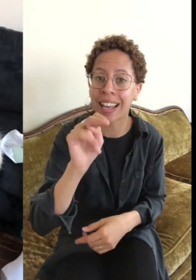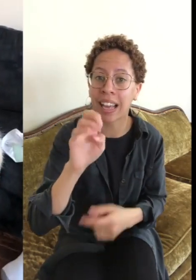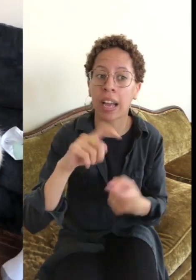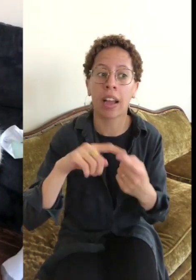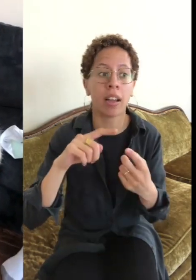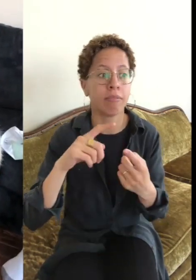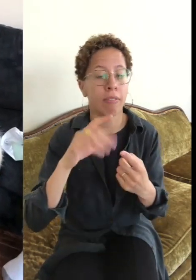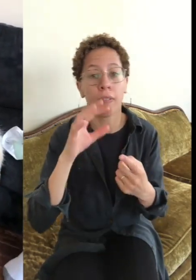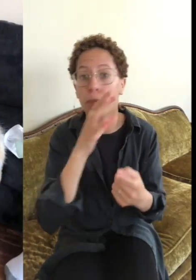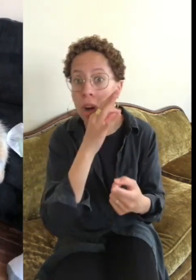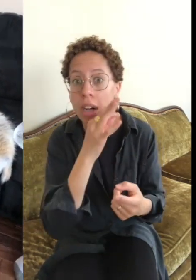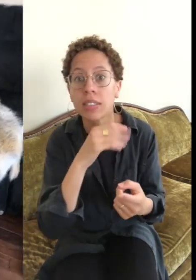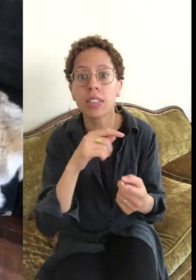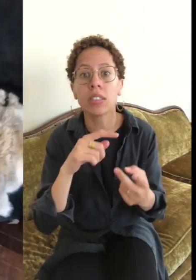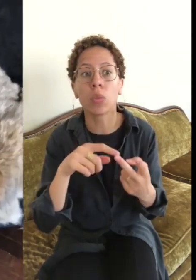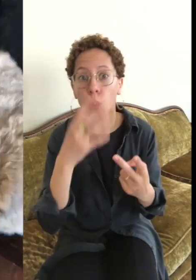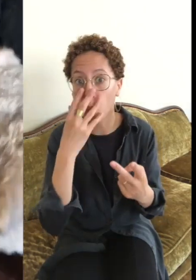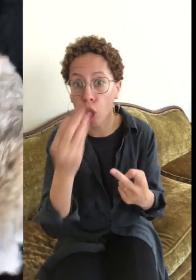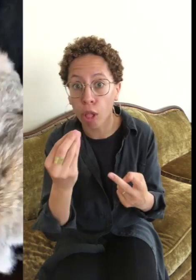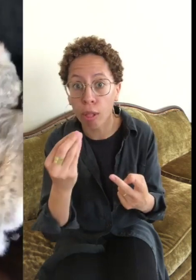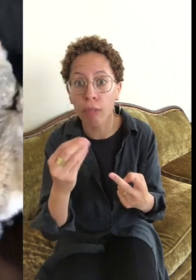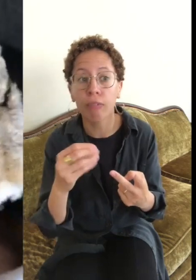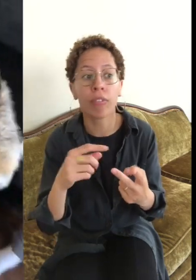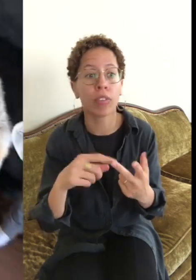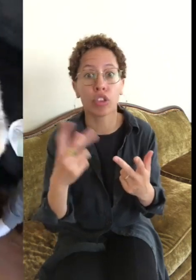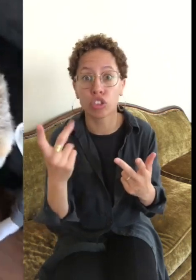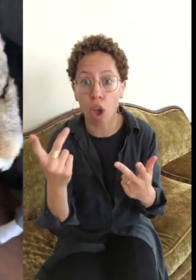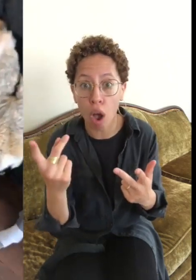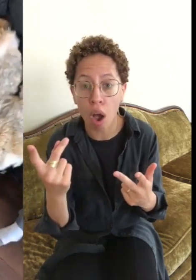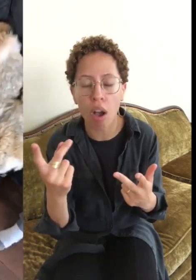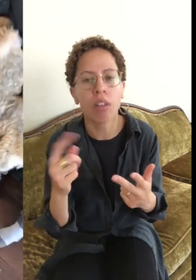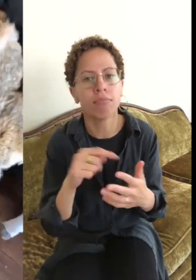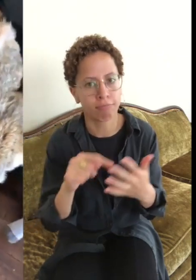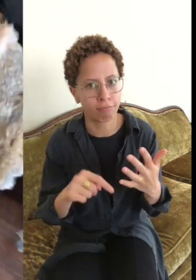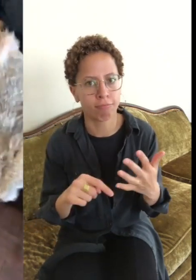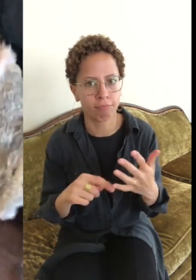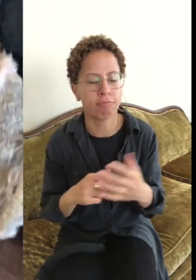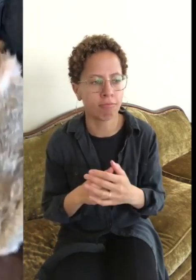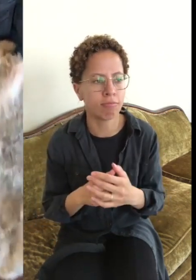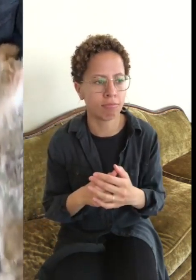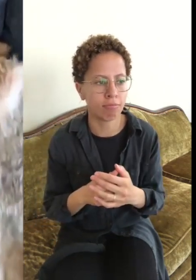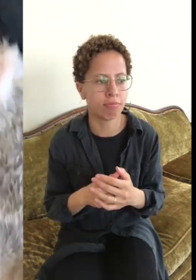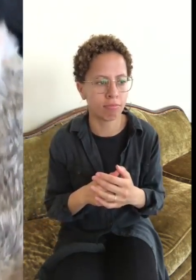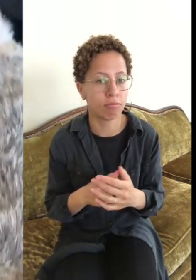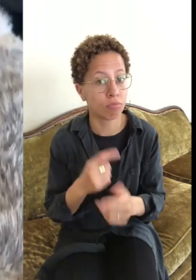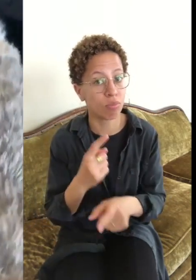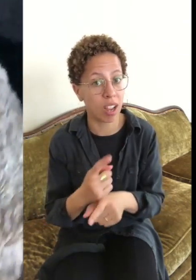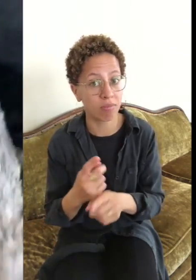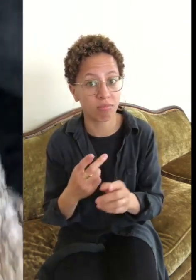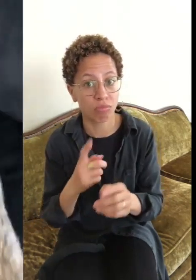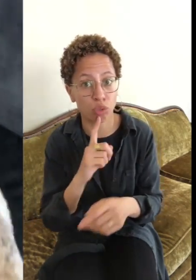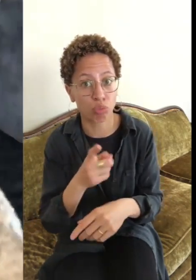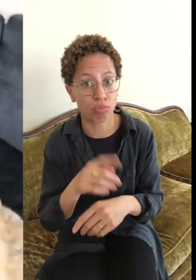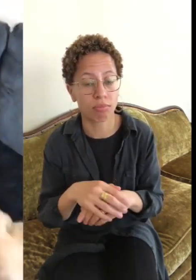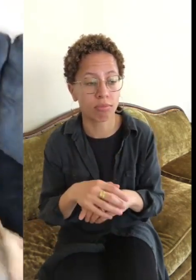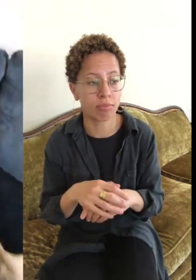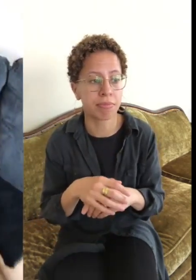true. Okay, let's spread them out this way so people can see the difference in their size. So we've